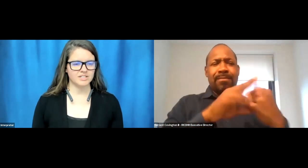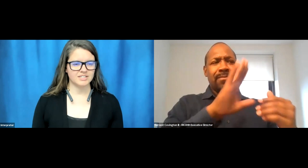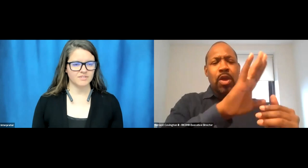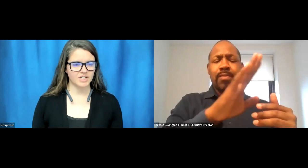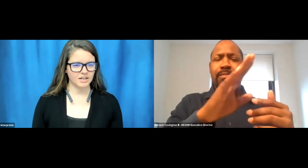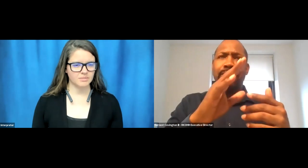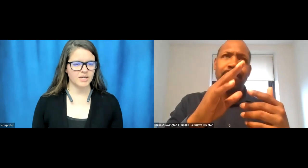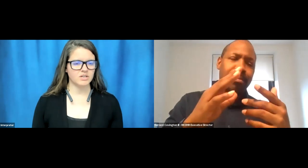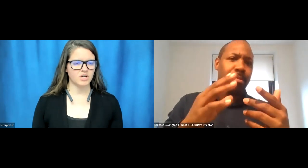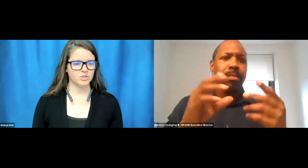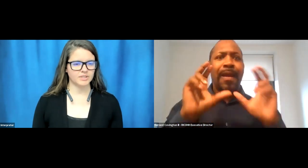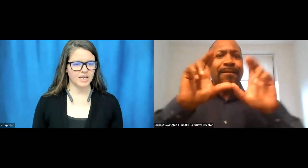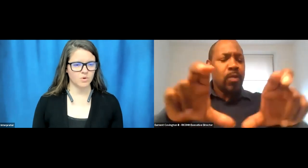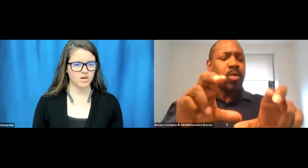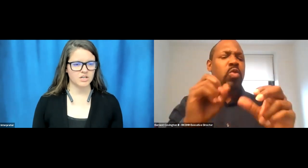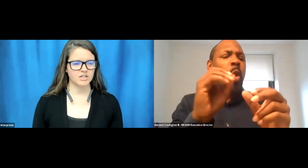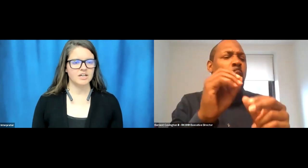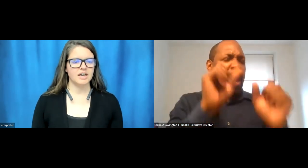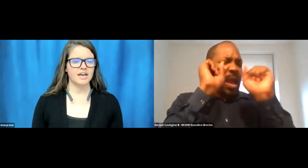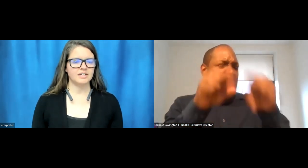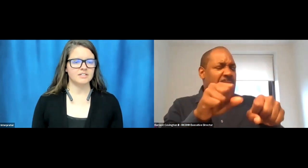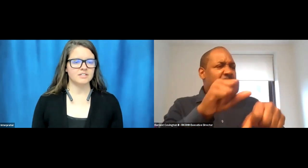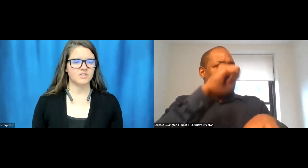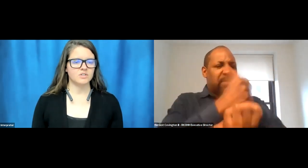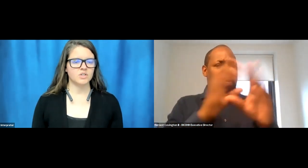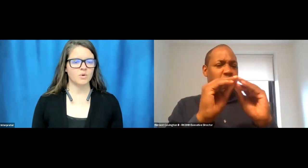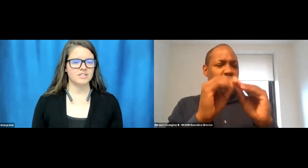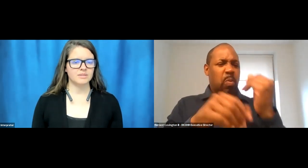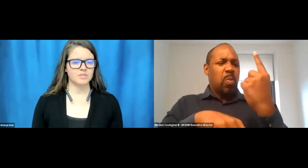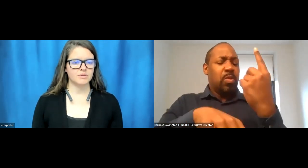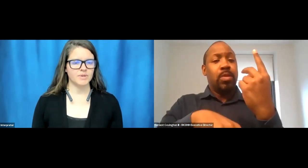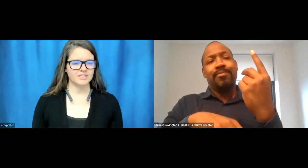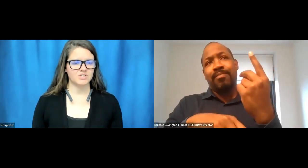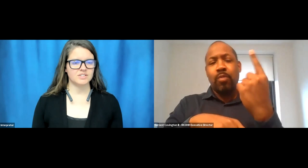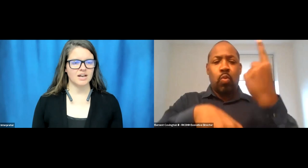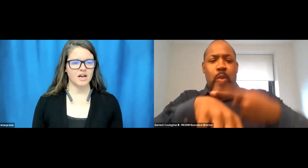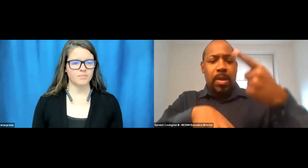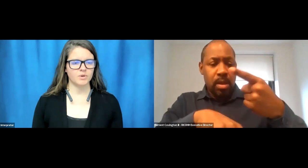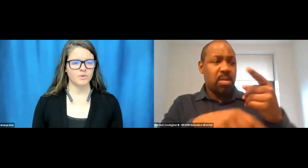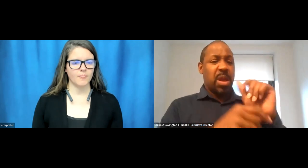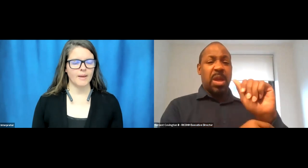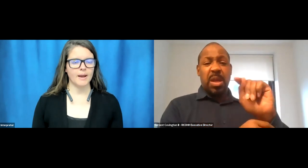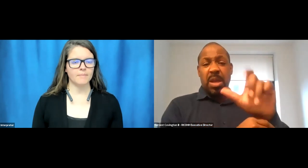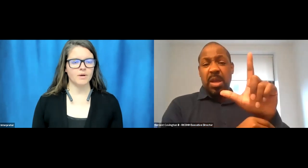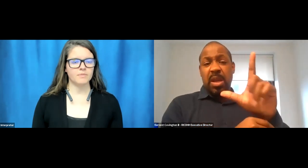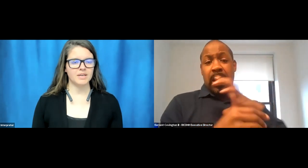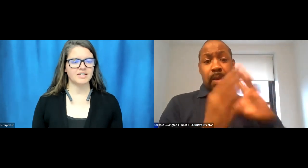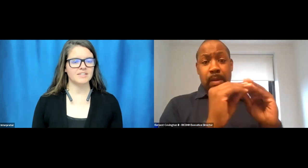to save time and not duplicate work. And so it seemed to be best to set up meetings at the